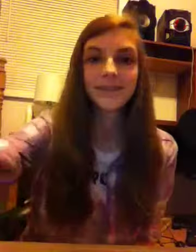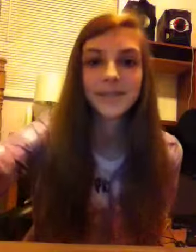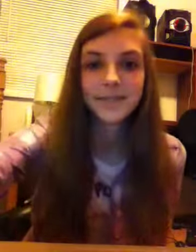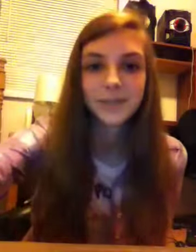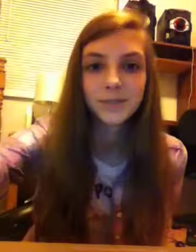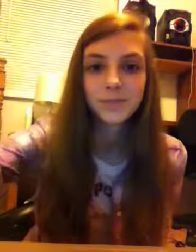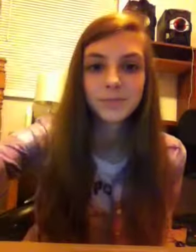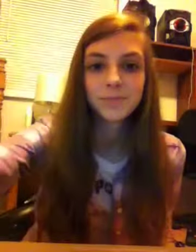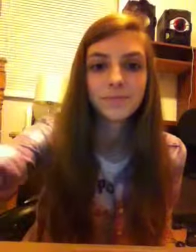Love